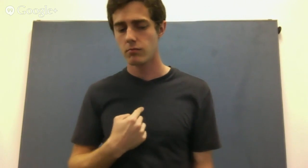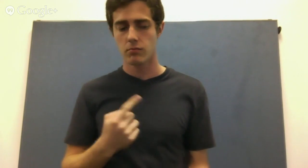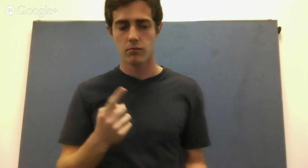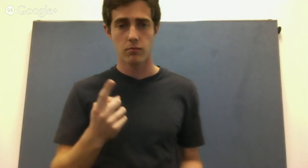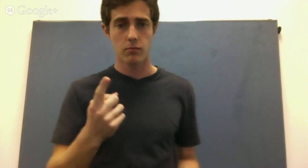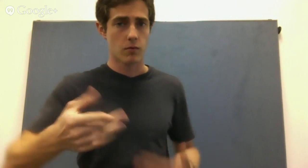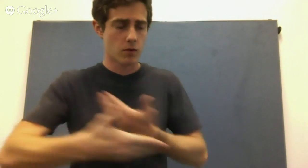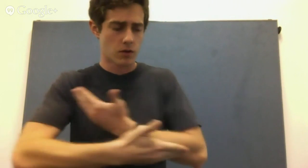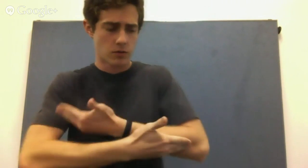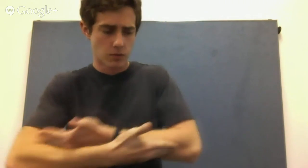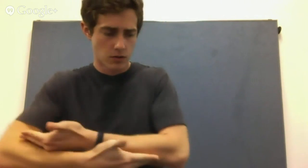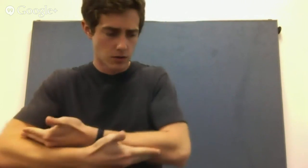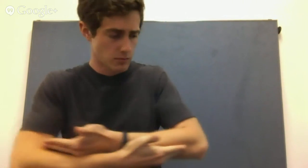Would I rock you to sleep?